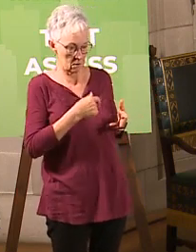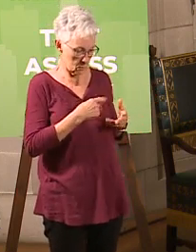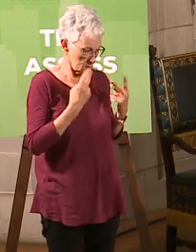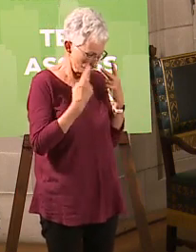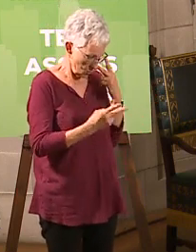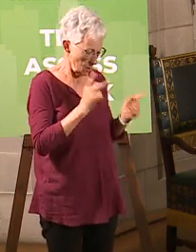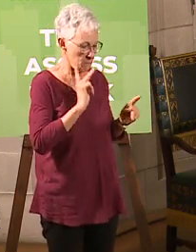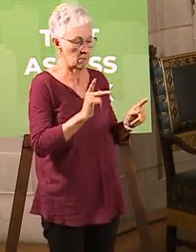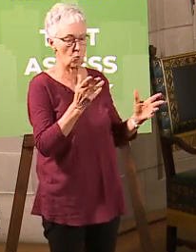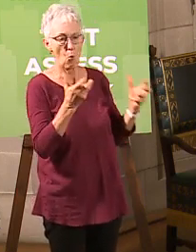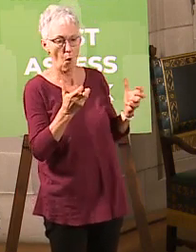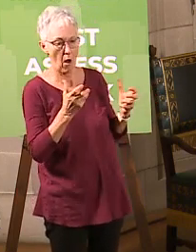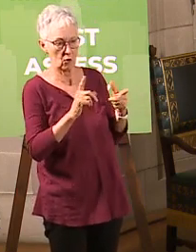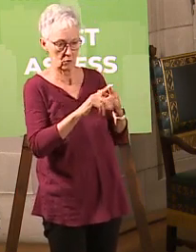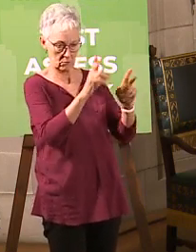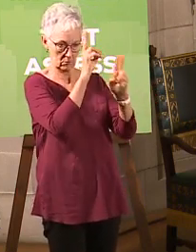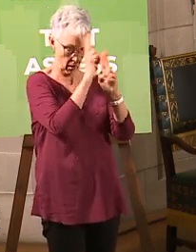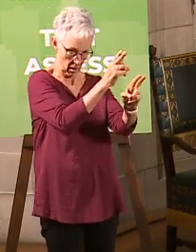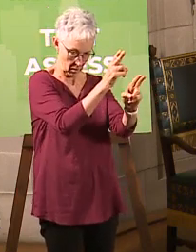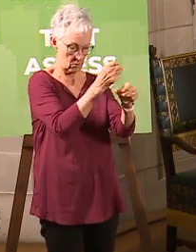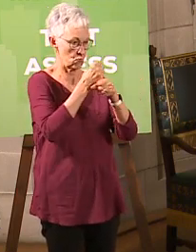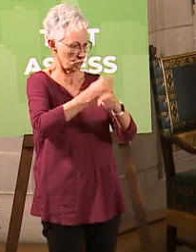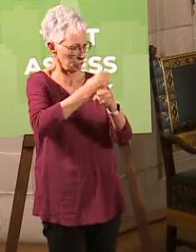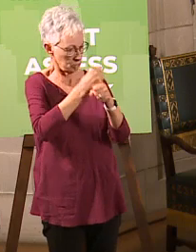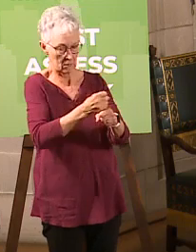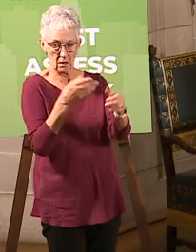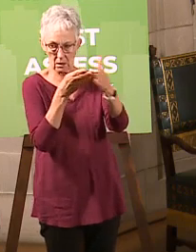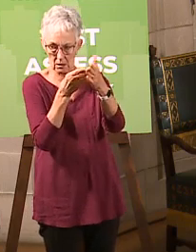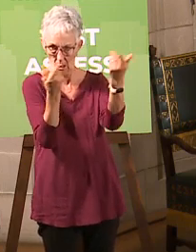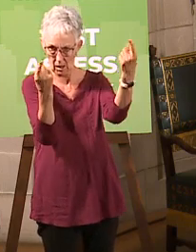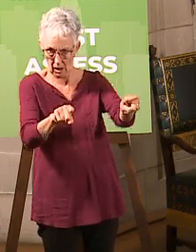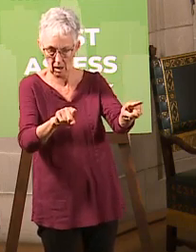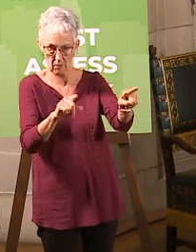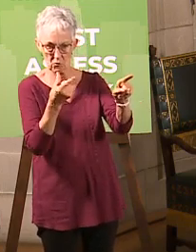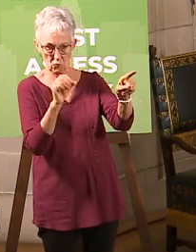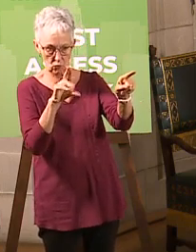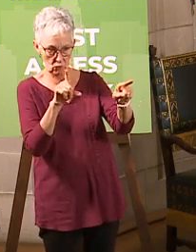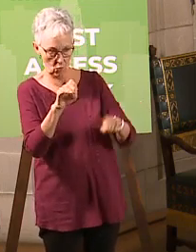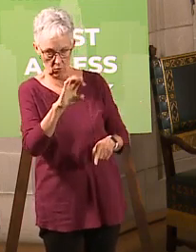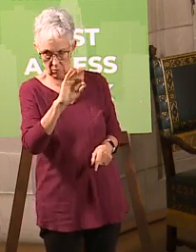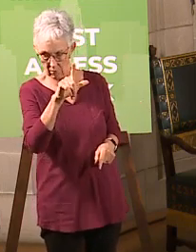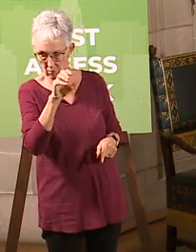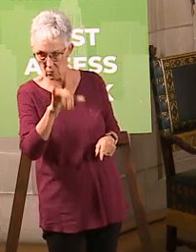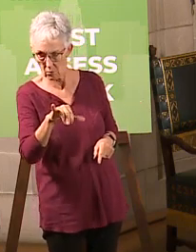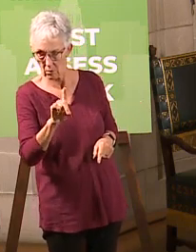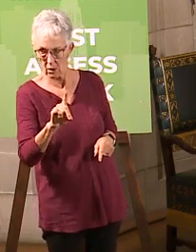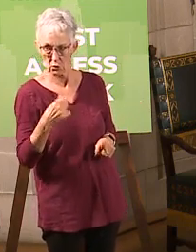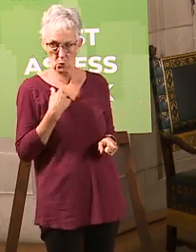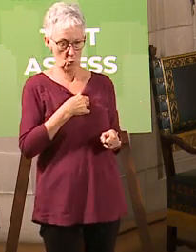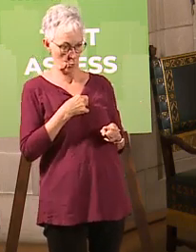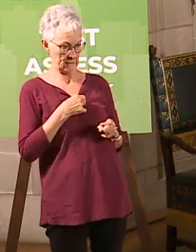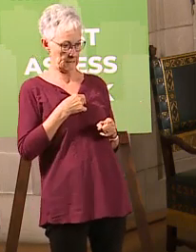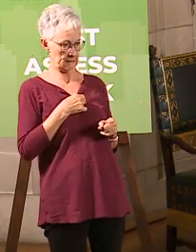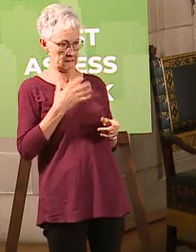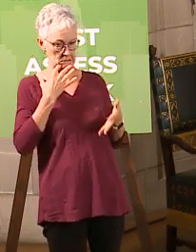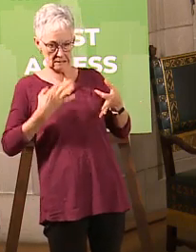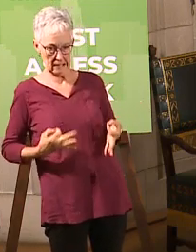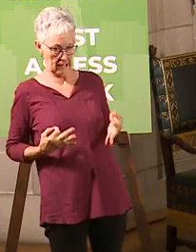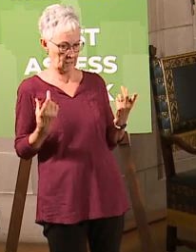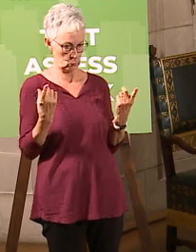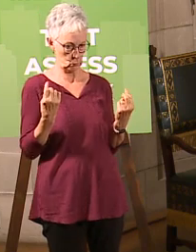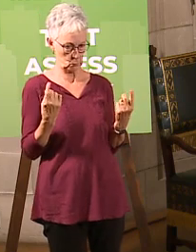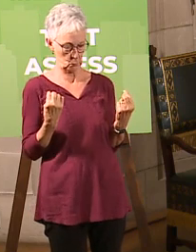So Sarah Kirkley, NTV, wants to know that whether or not the pandemic crowd size applies to pandemic. We made the decision